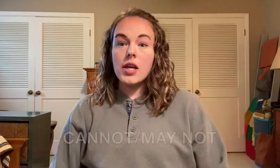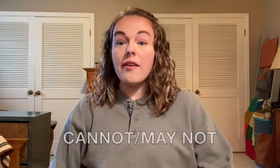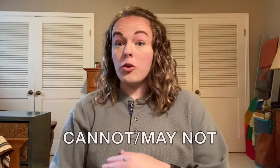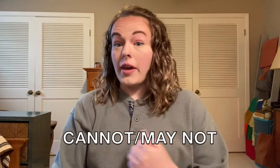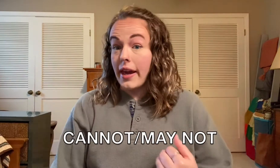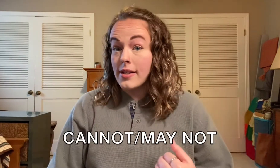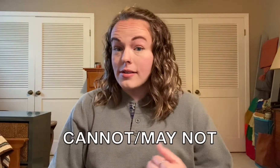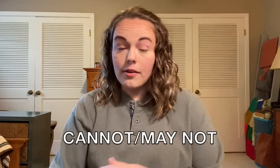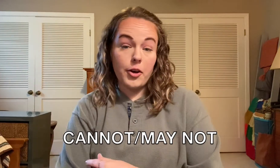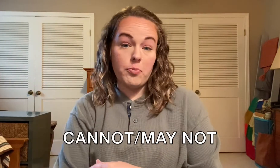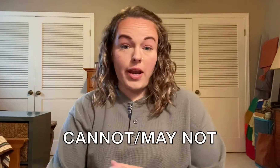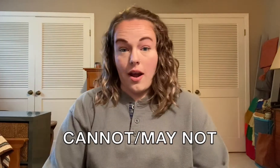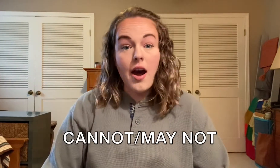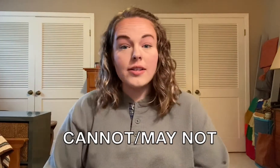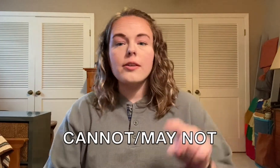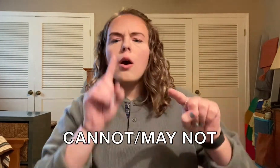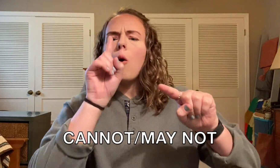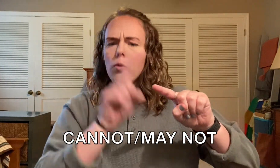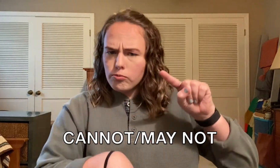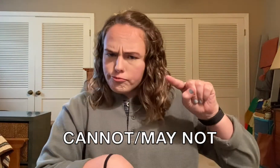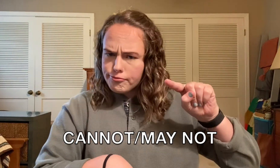If you can't or you may not,